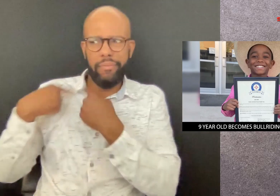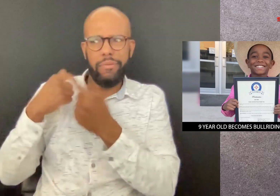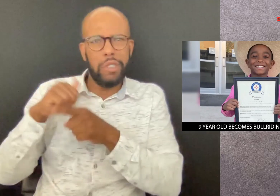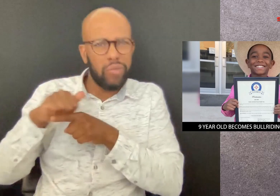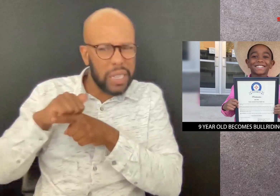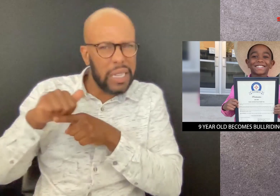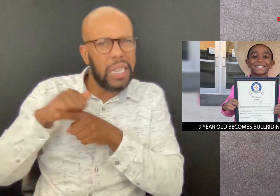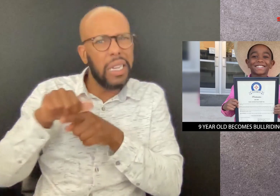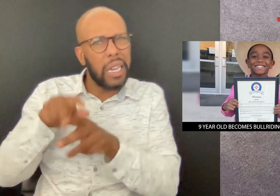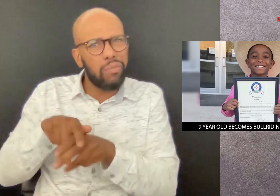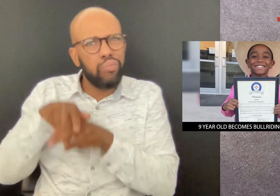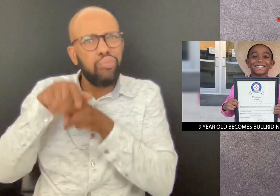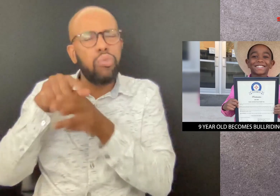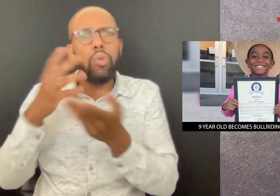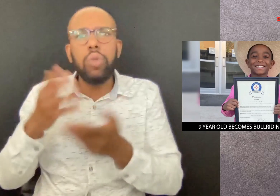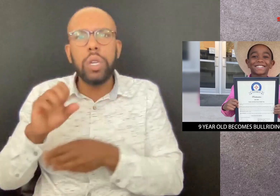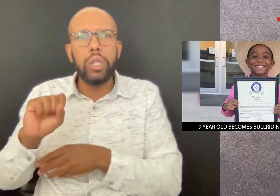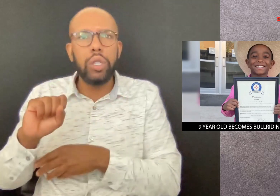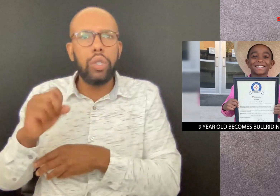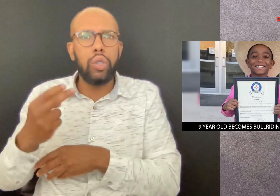and small calves